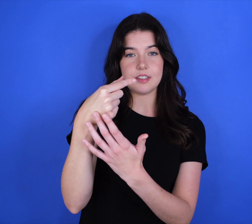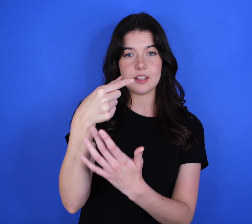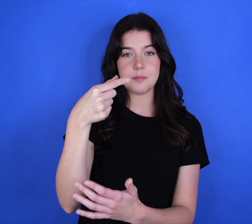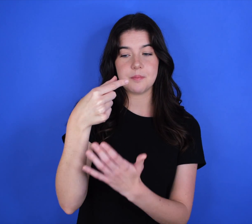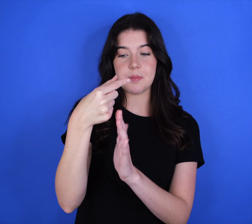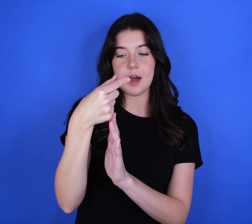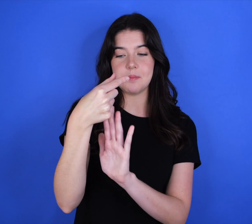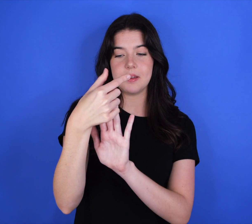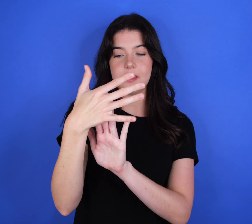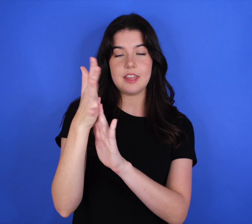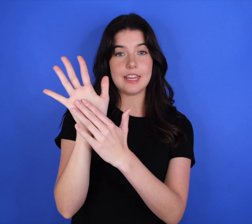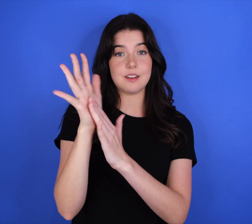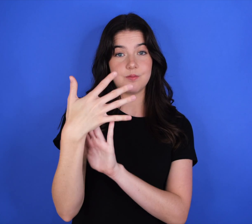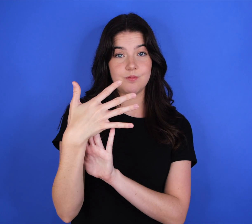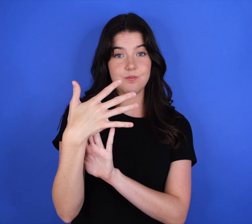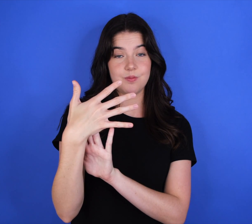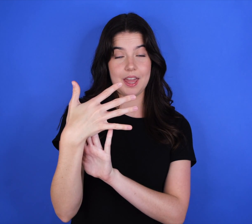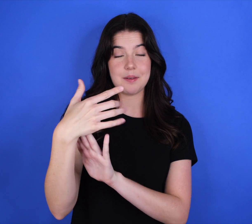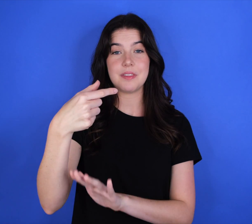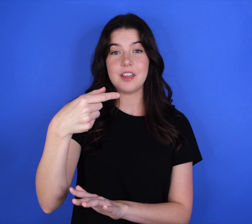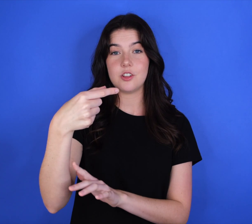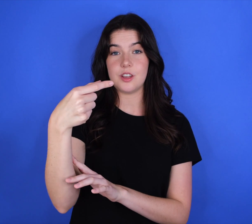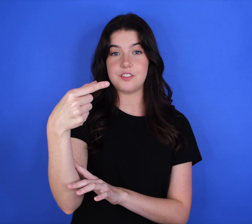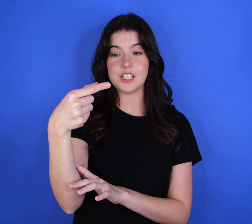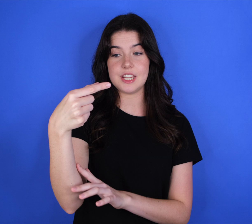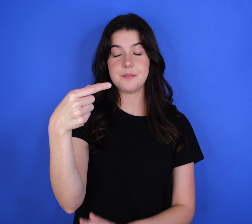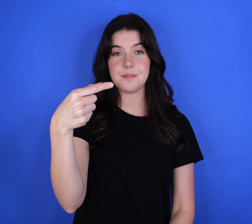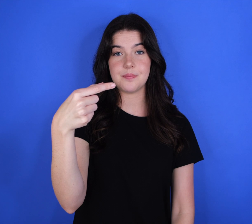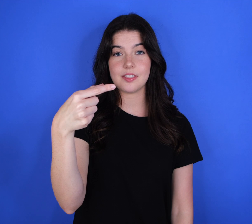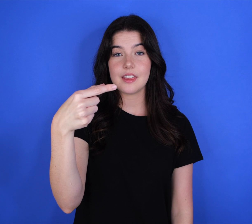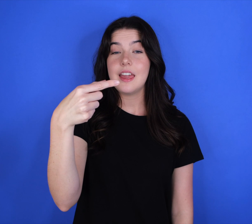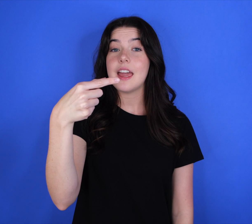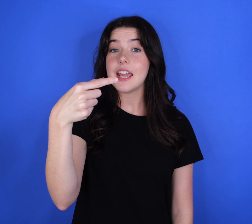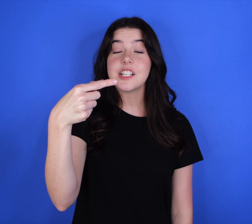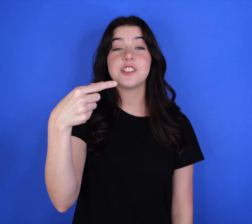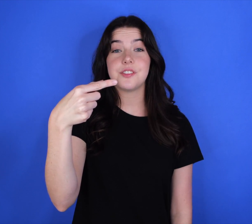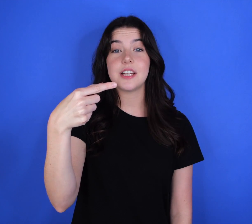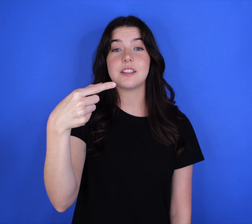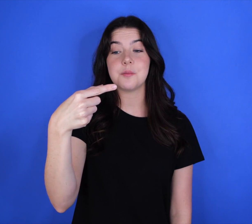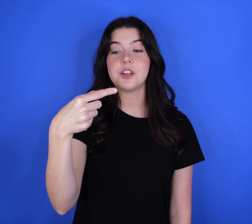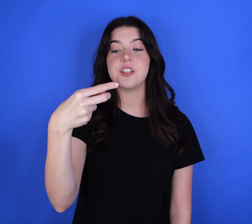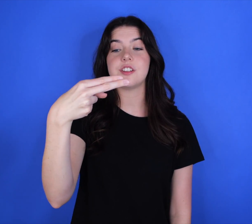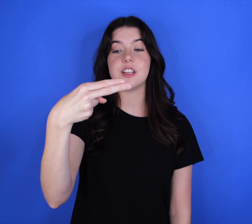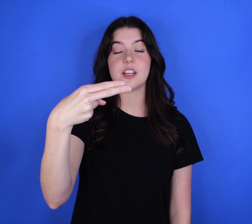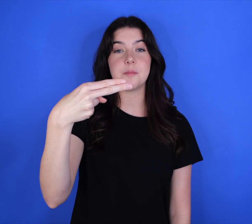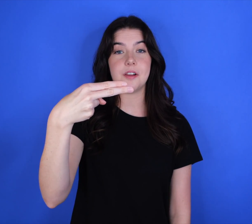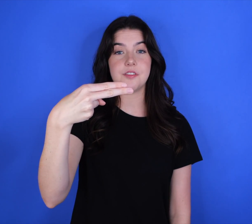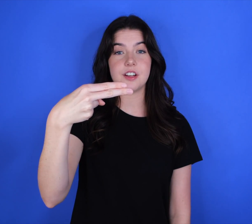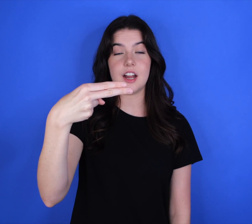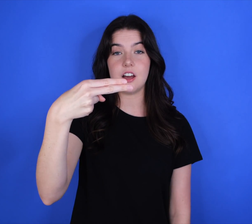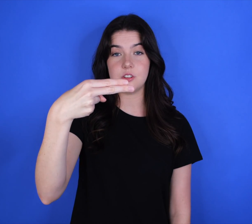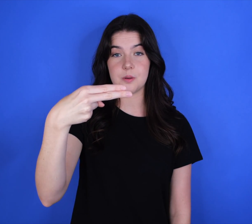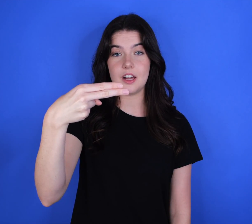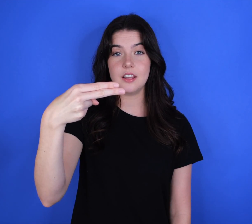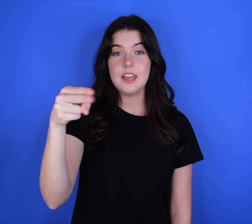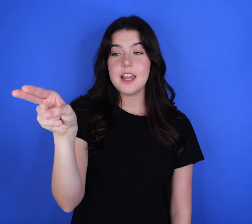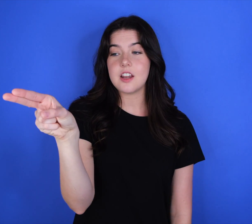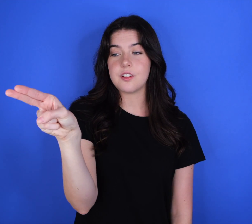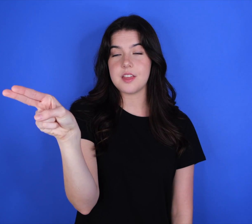facing, palm in, okay? So we have G. H is very similar, you just stick your middle finger out as well, and your thumb